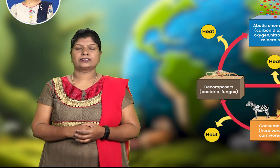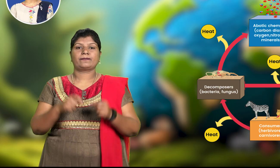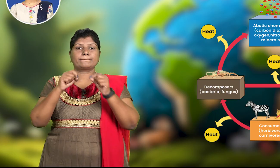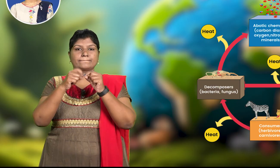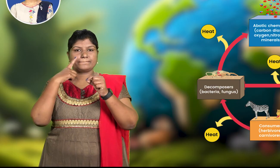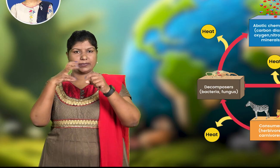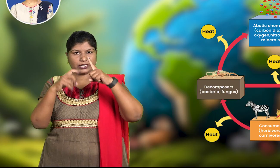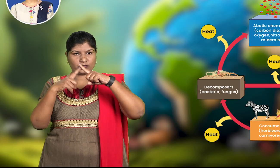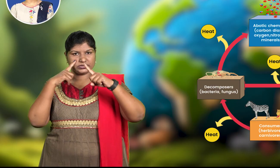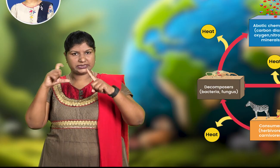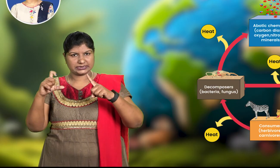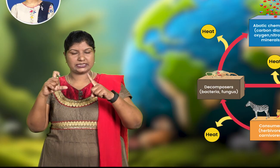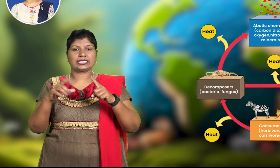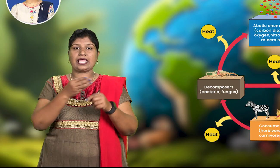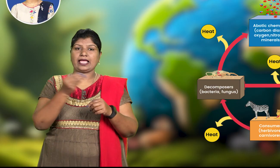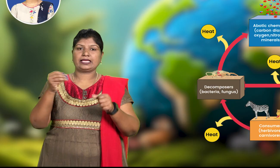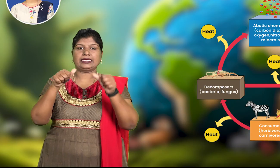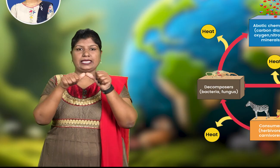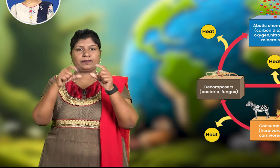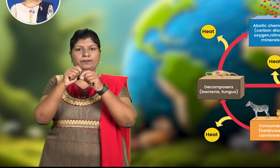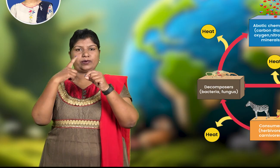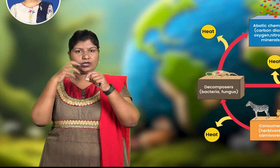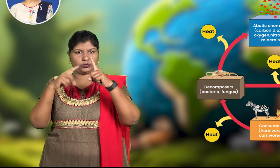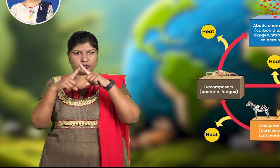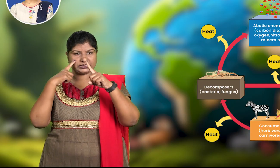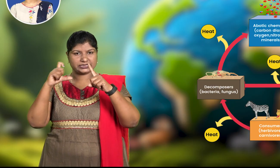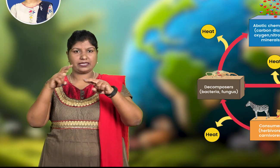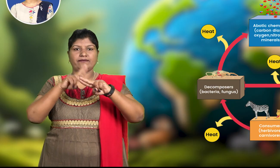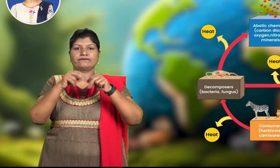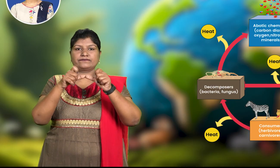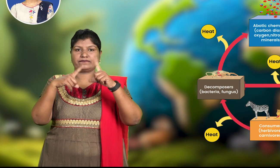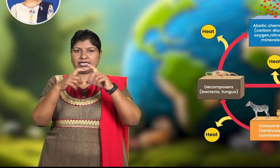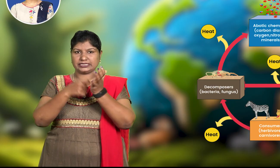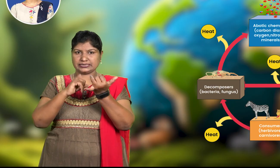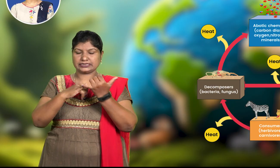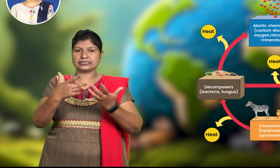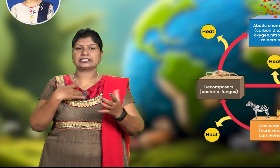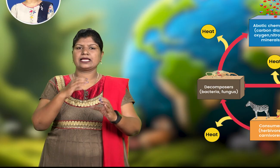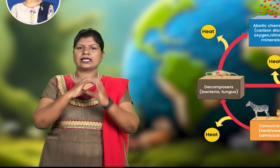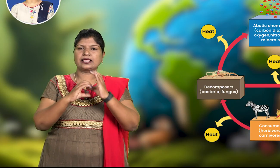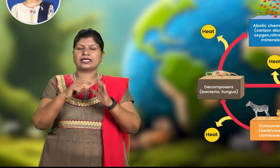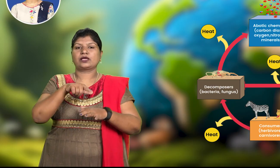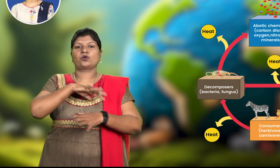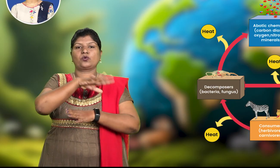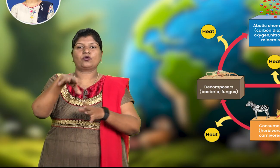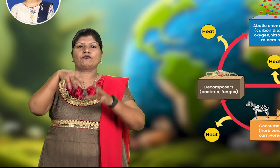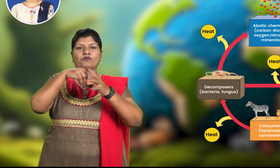Biotic and abiotic factors and their interactions form an